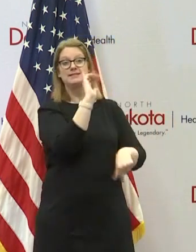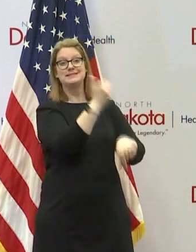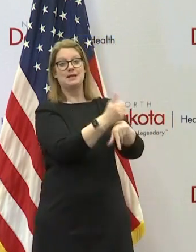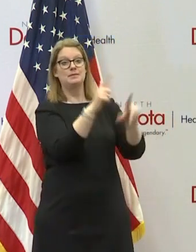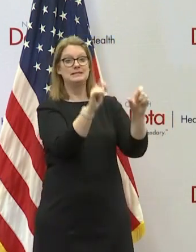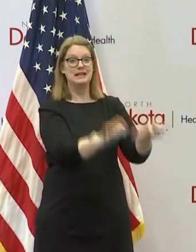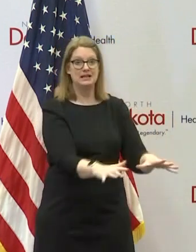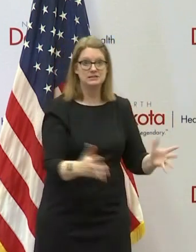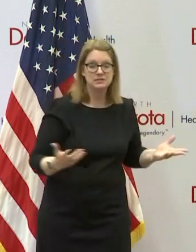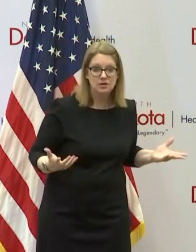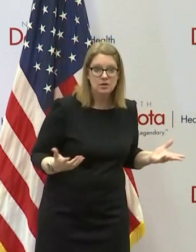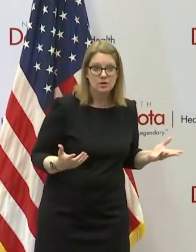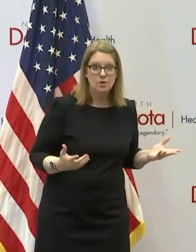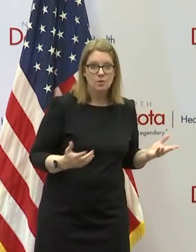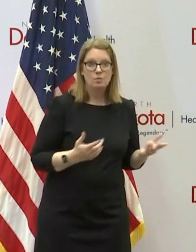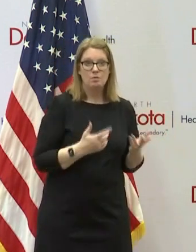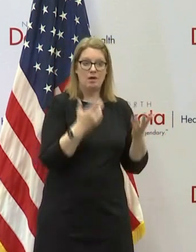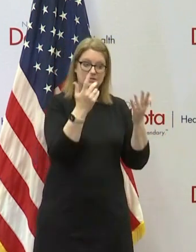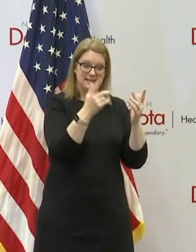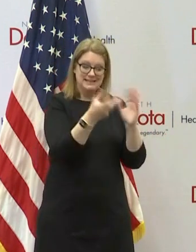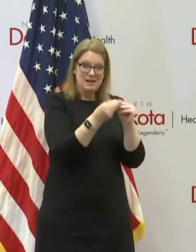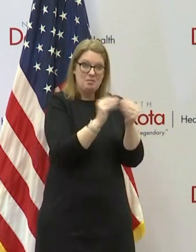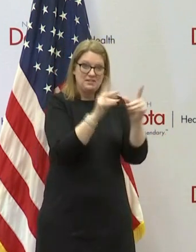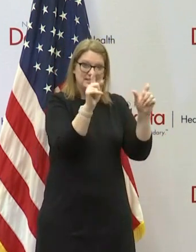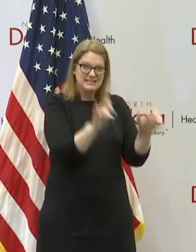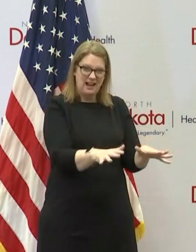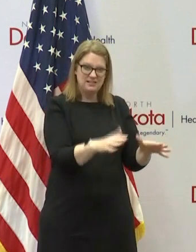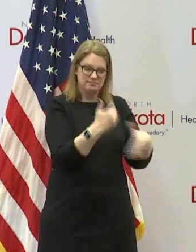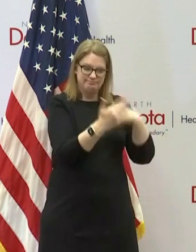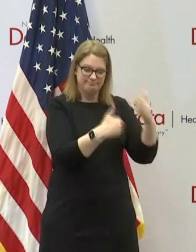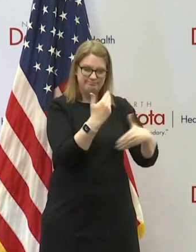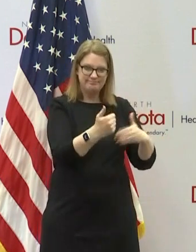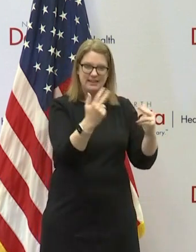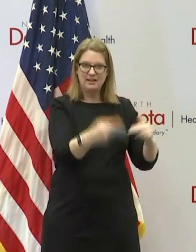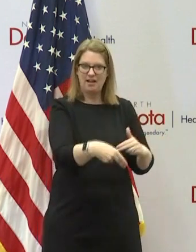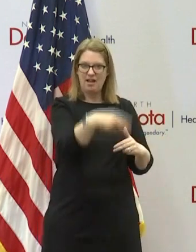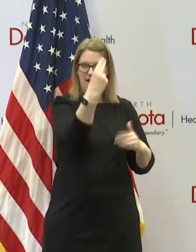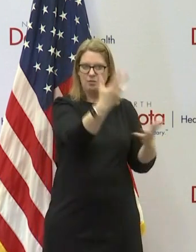love to see the inbound numbers stay high as people